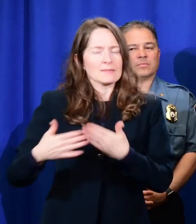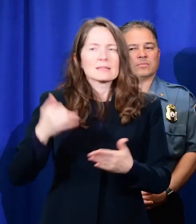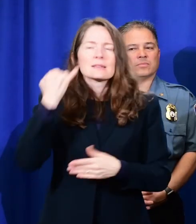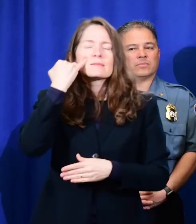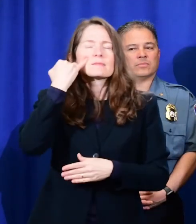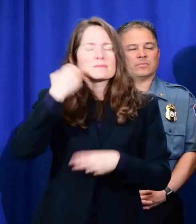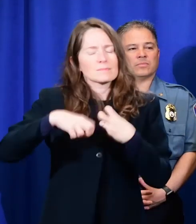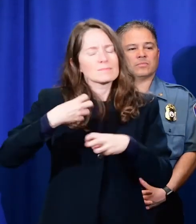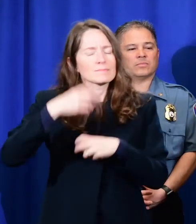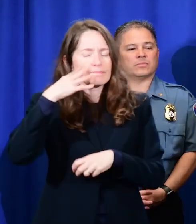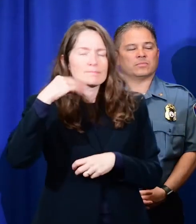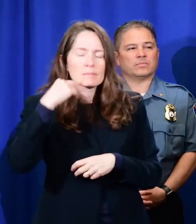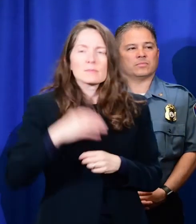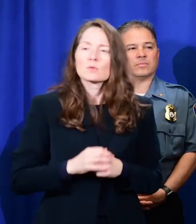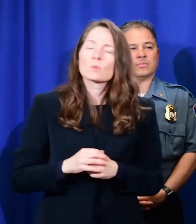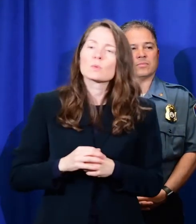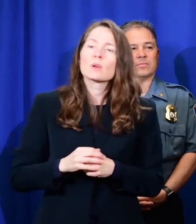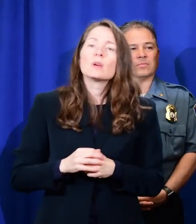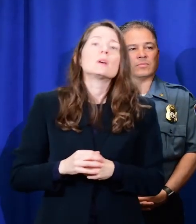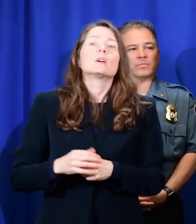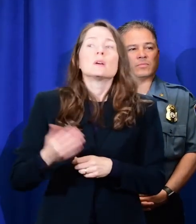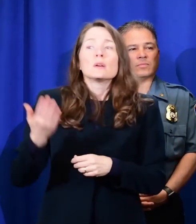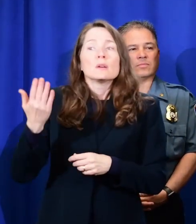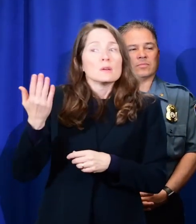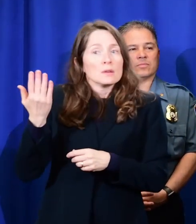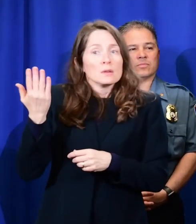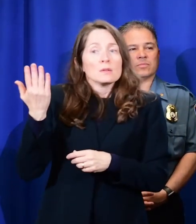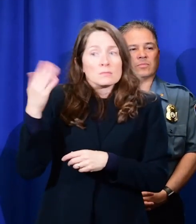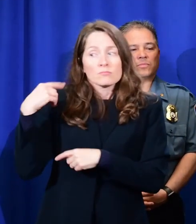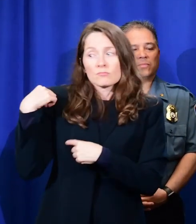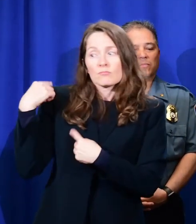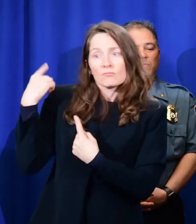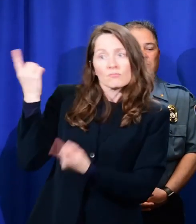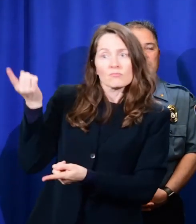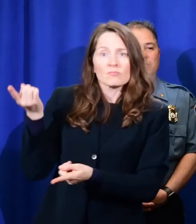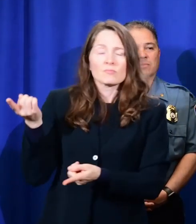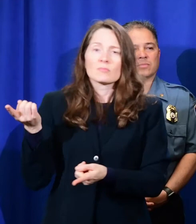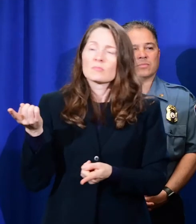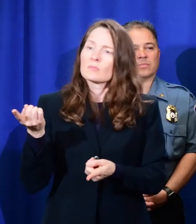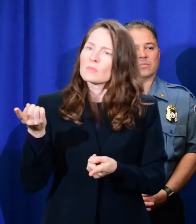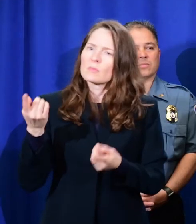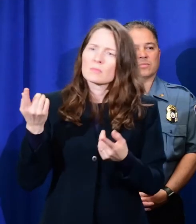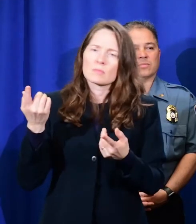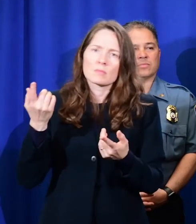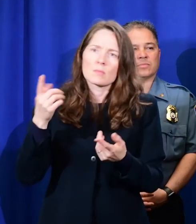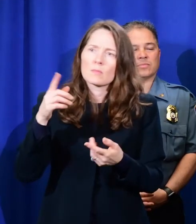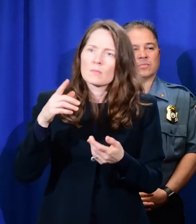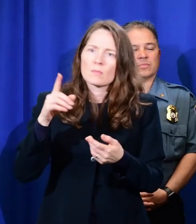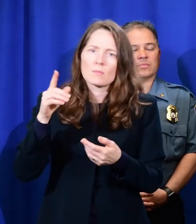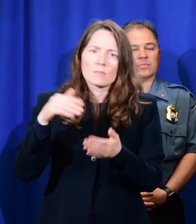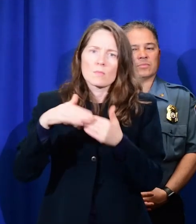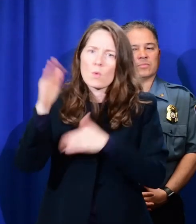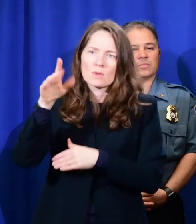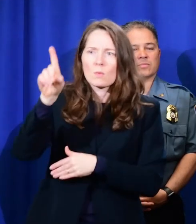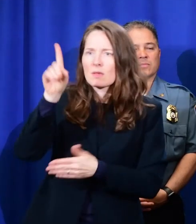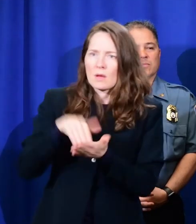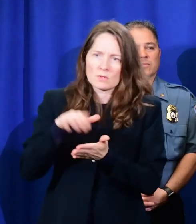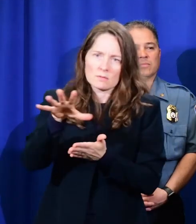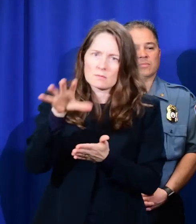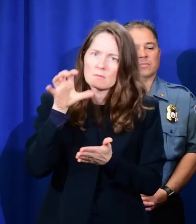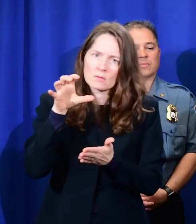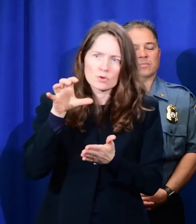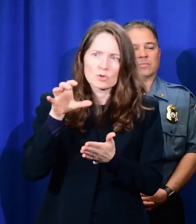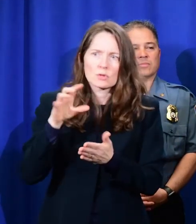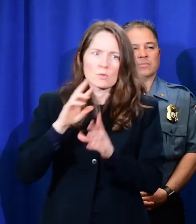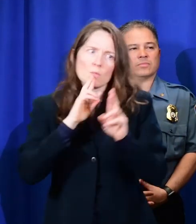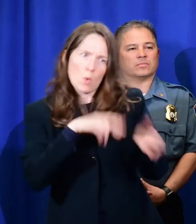County Department of Social Services had received over 1,500 reports of abuse or neglect, with 500 of those resulting in a